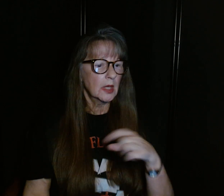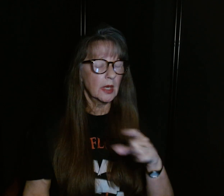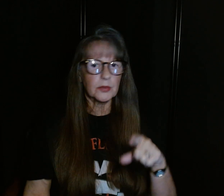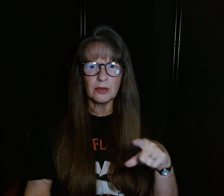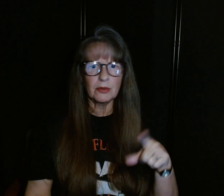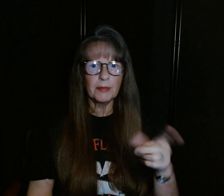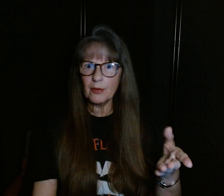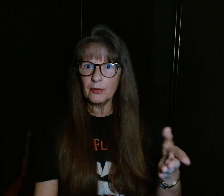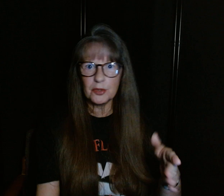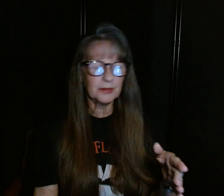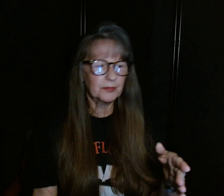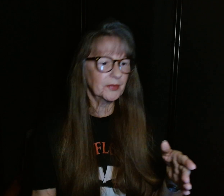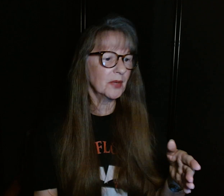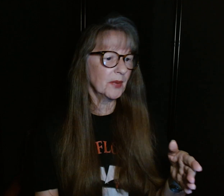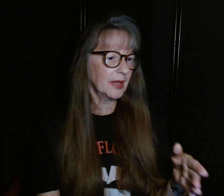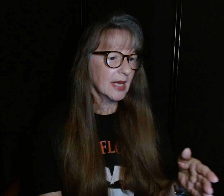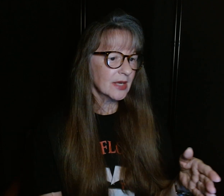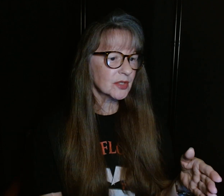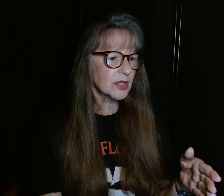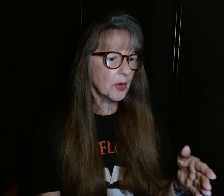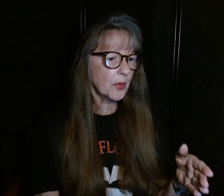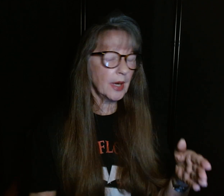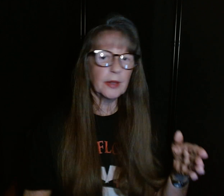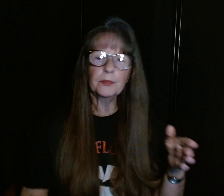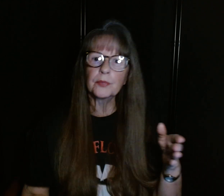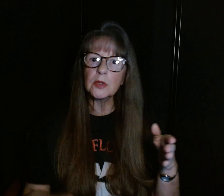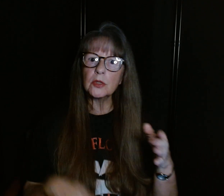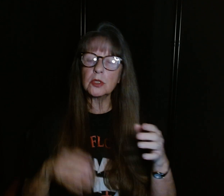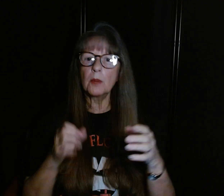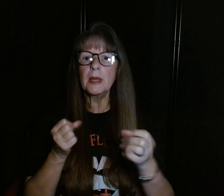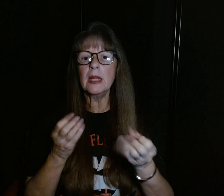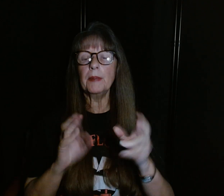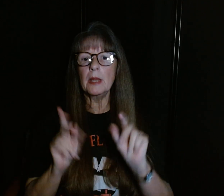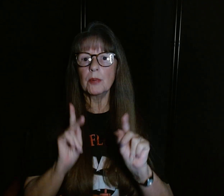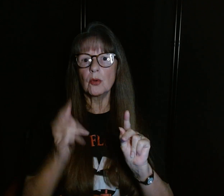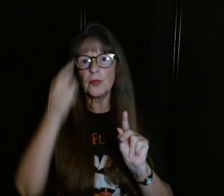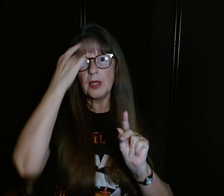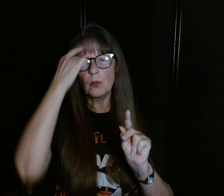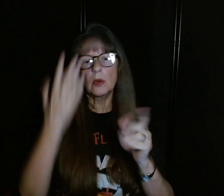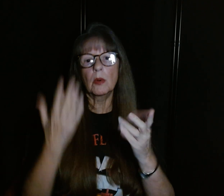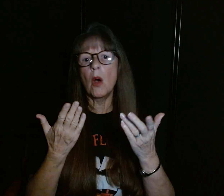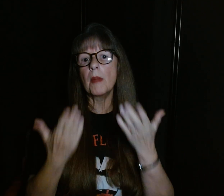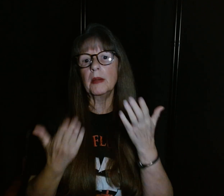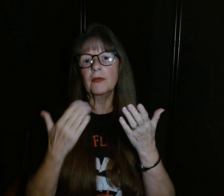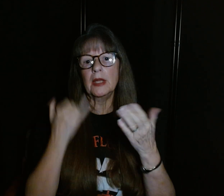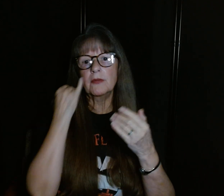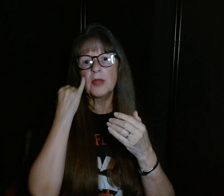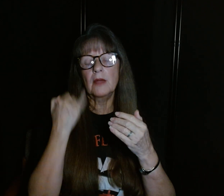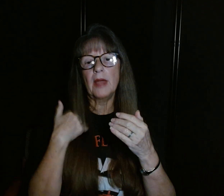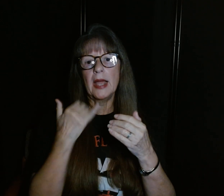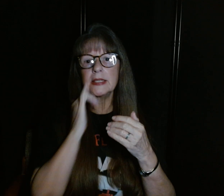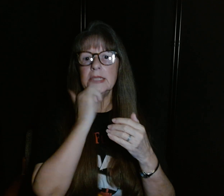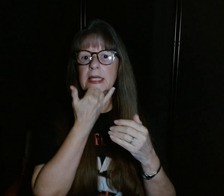was going to do it backwards, but anyway. So, so many people think, well, oh, maybe if they've